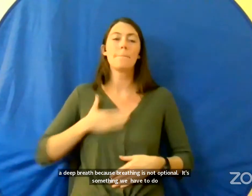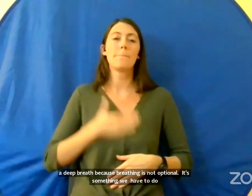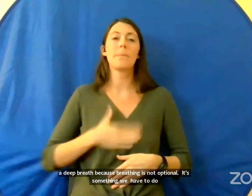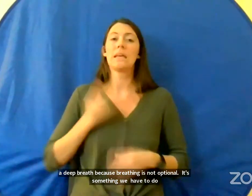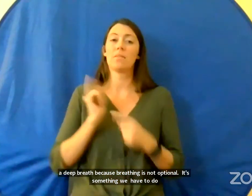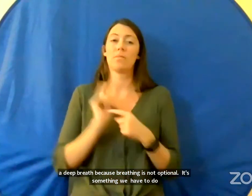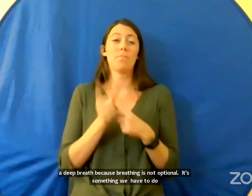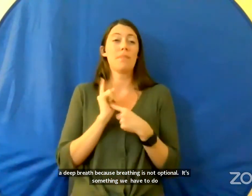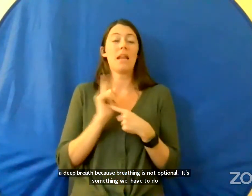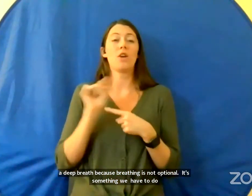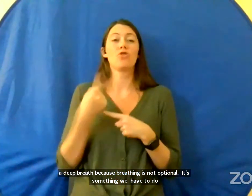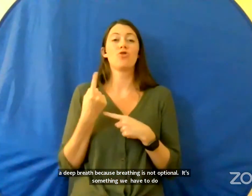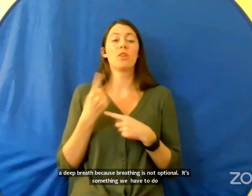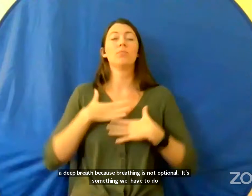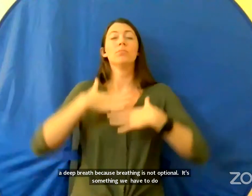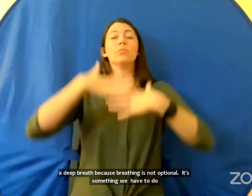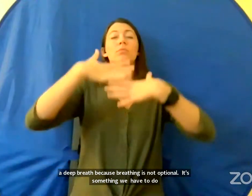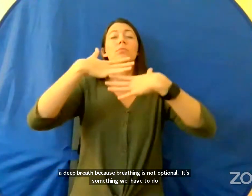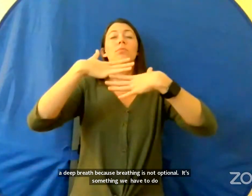tonight.